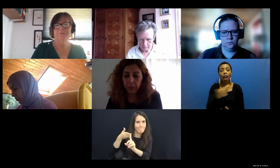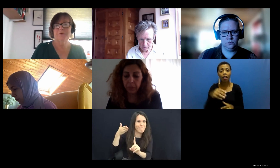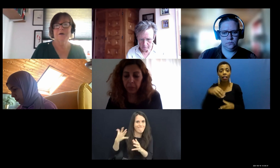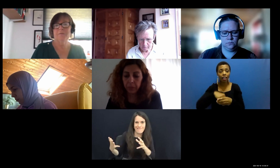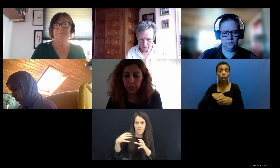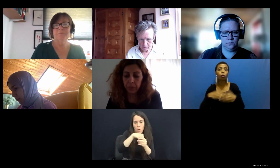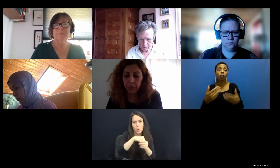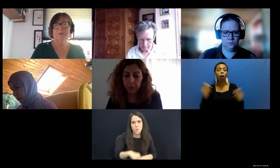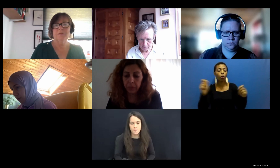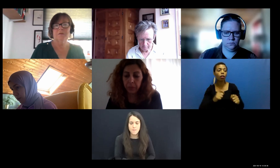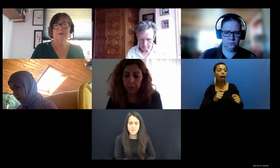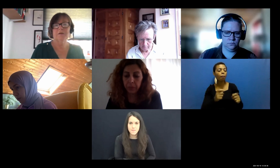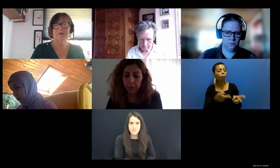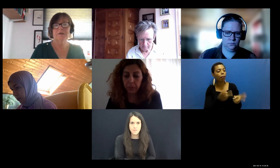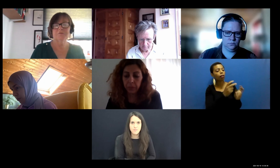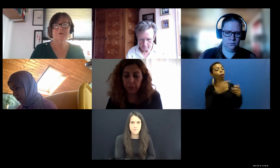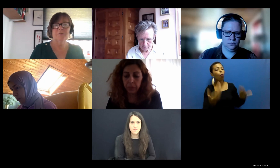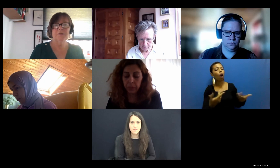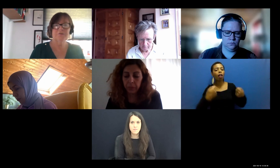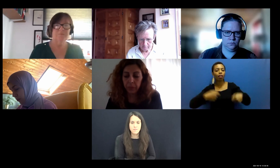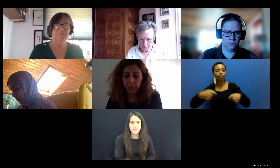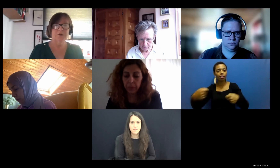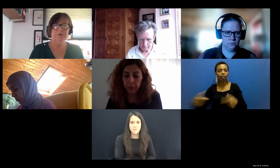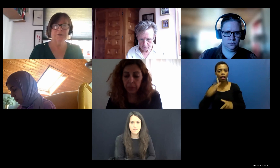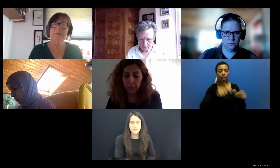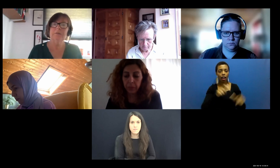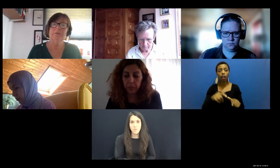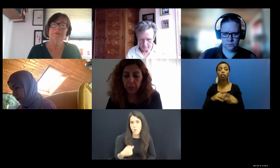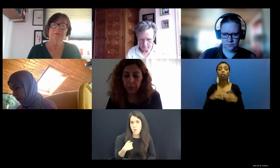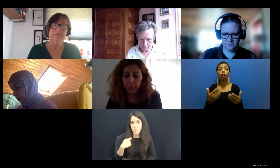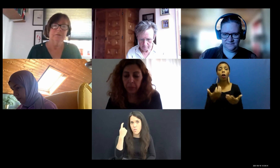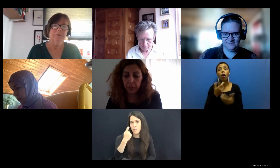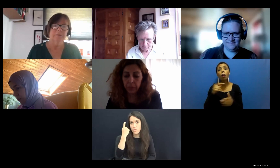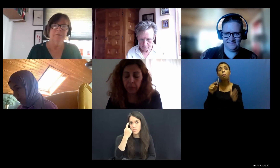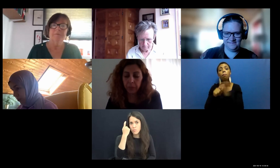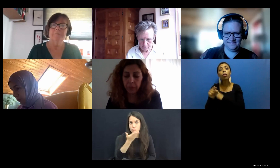if, can I ask for comments from colleagues?